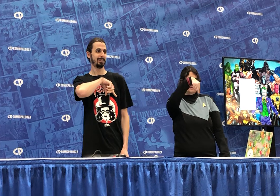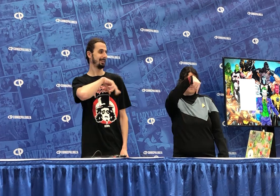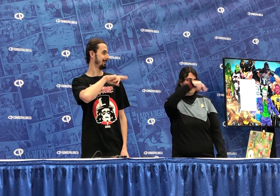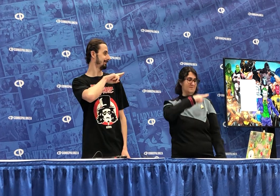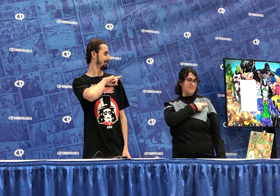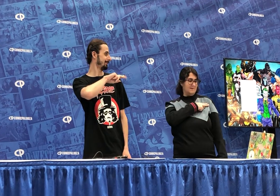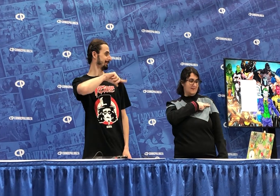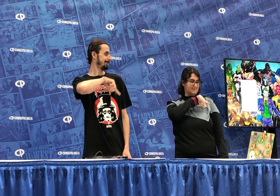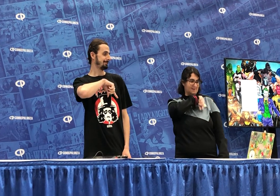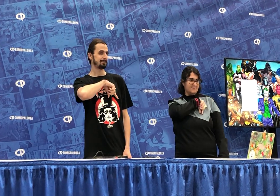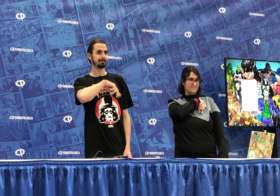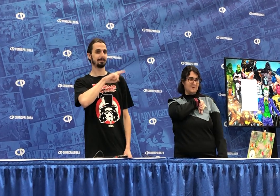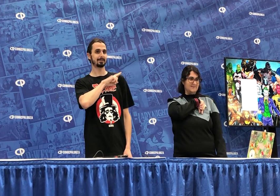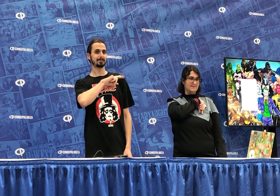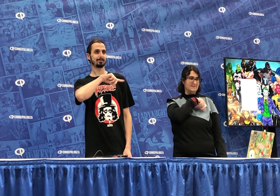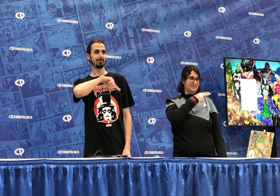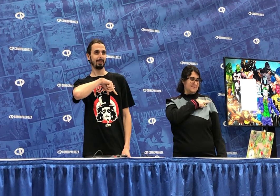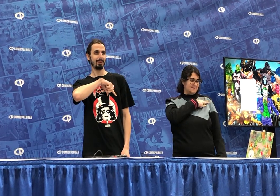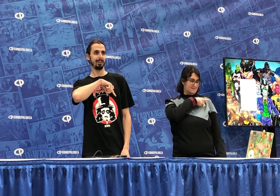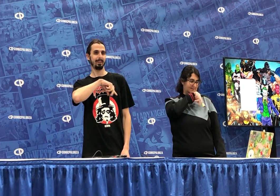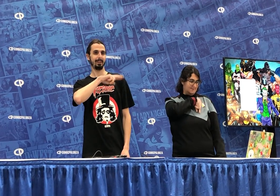Harley Quinn is HQ.